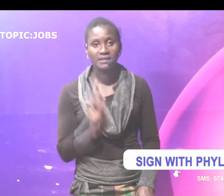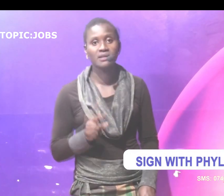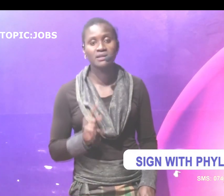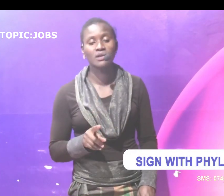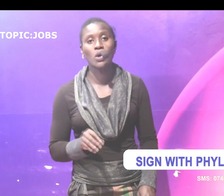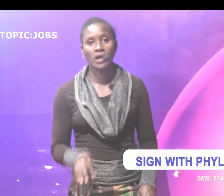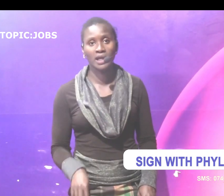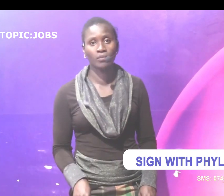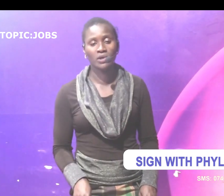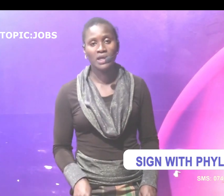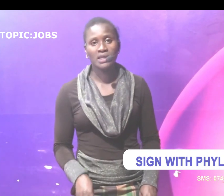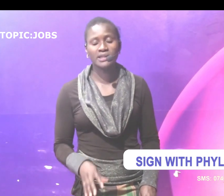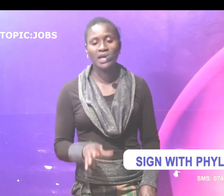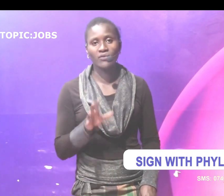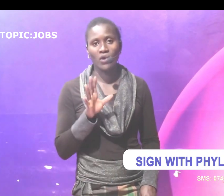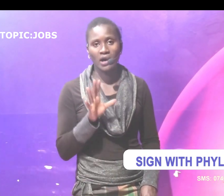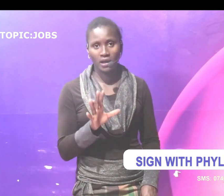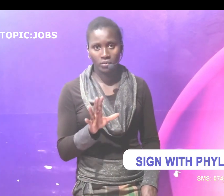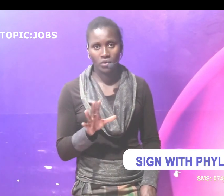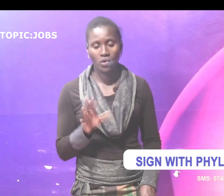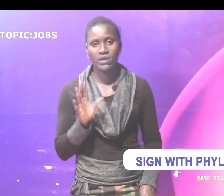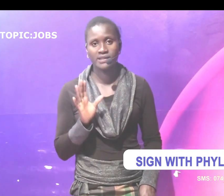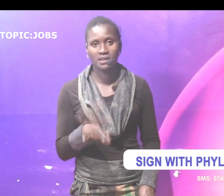Assist or help. The sign for help or assist.